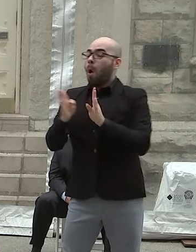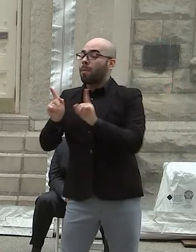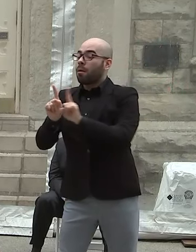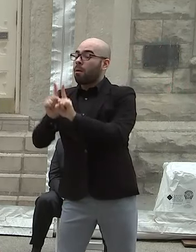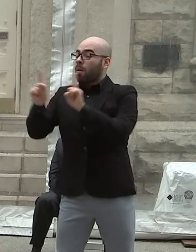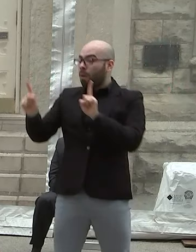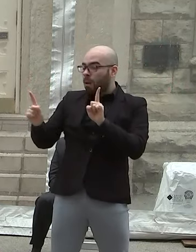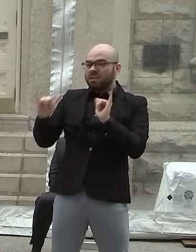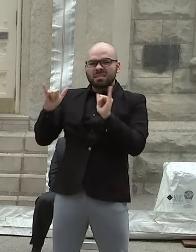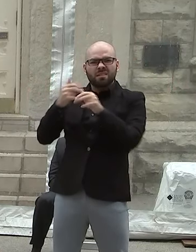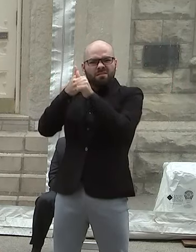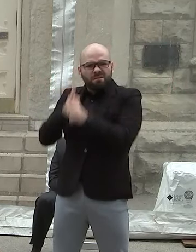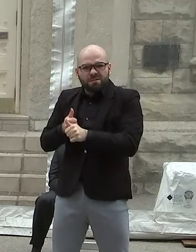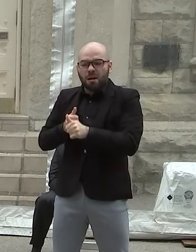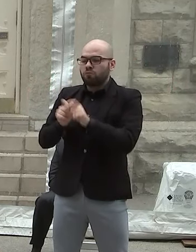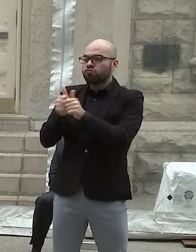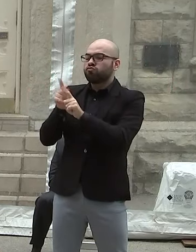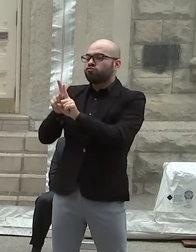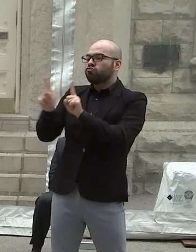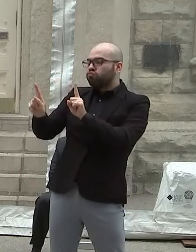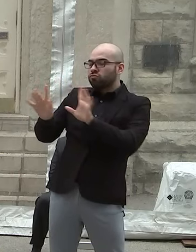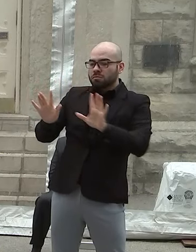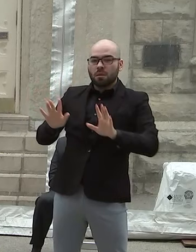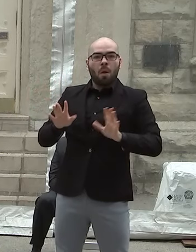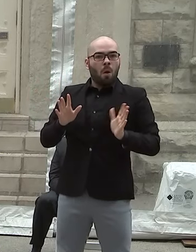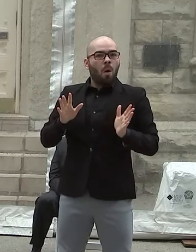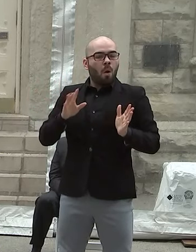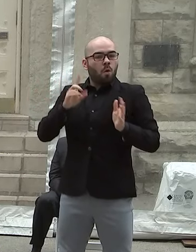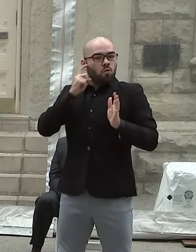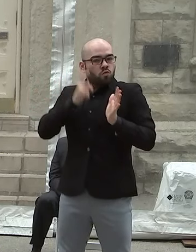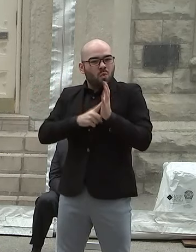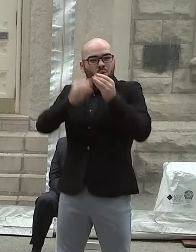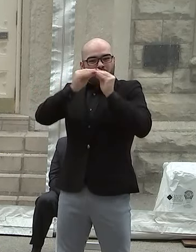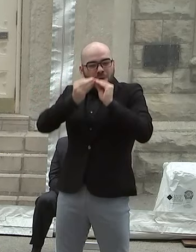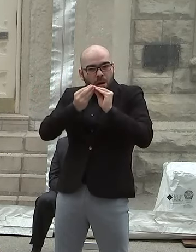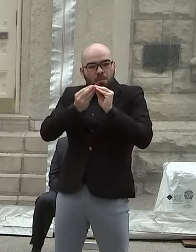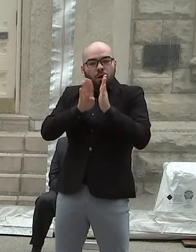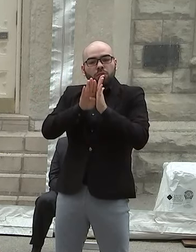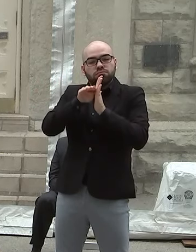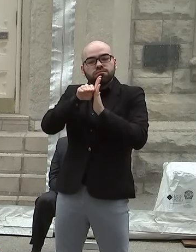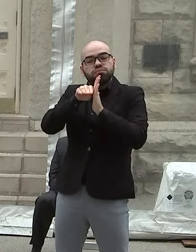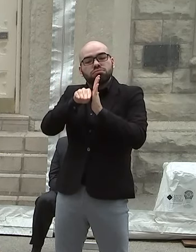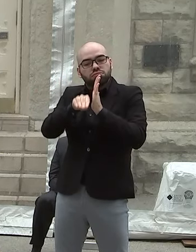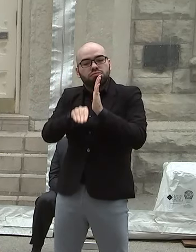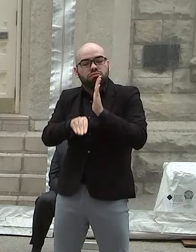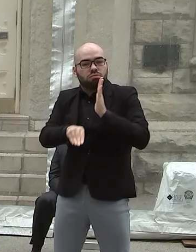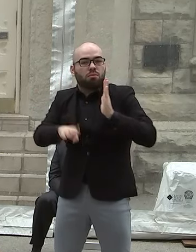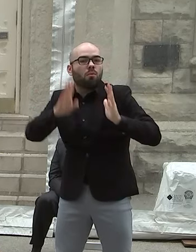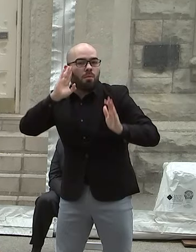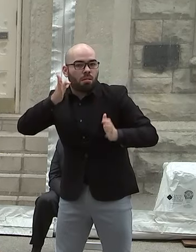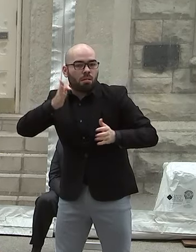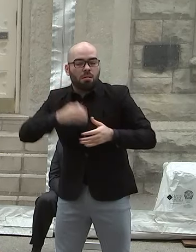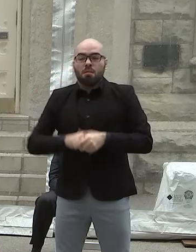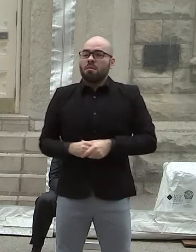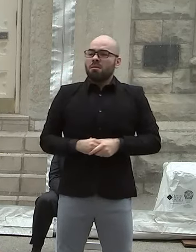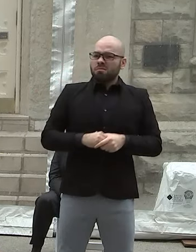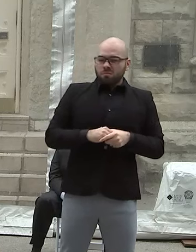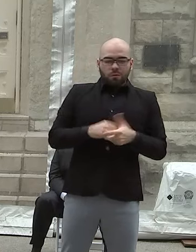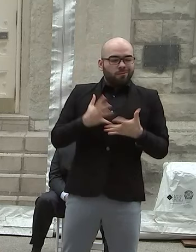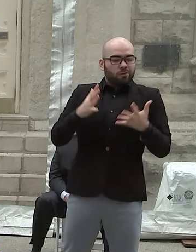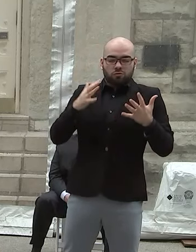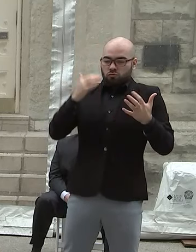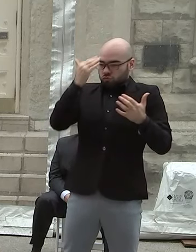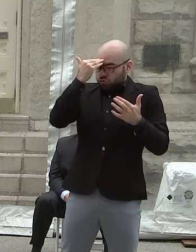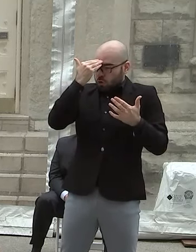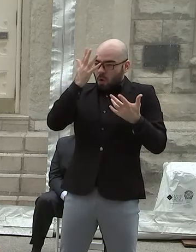feel really confident that we've been able to look, in a Chicago-focused way, just as the state has looked across the state, that we